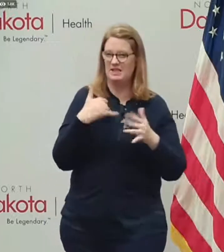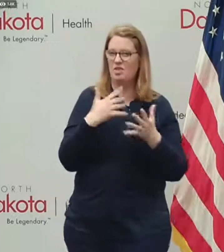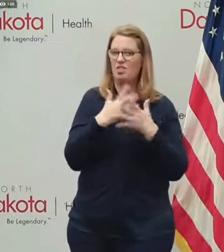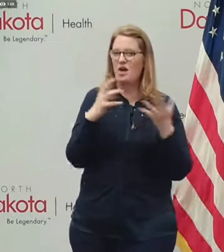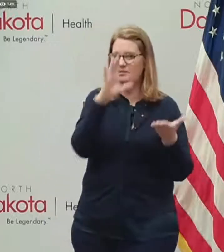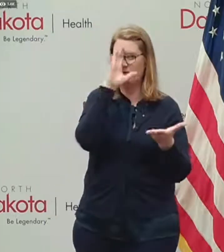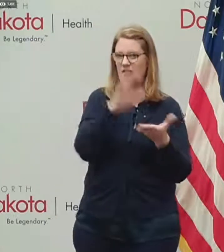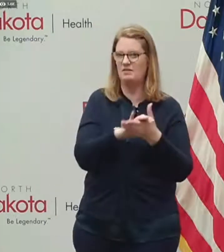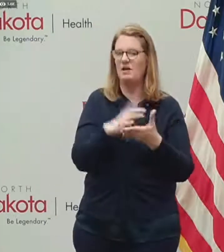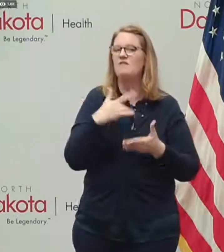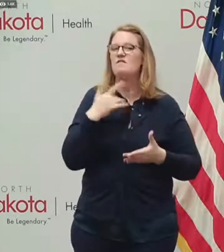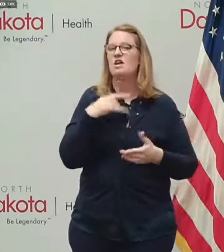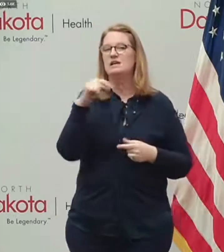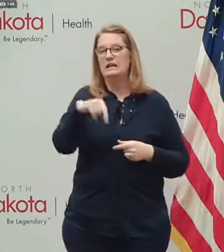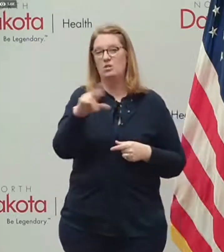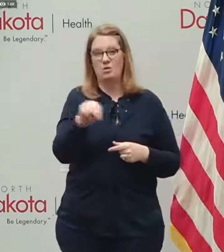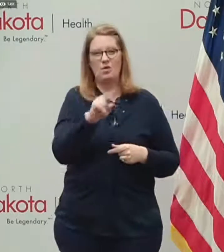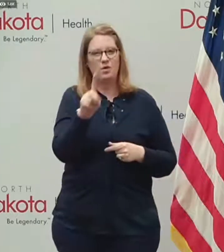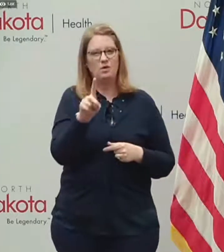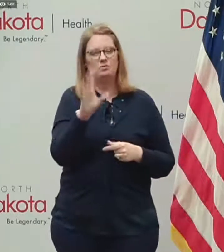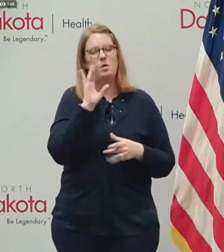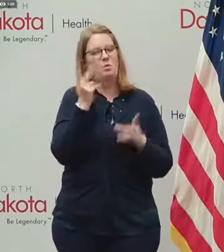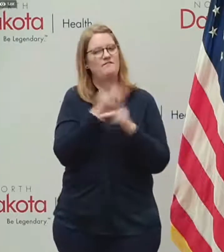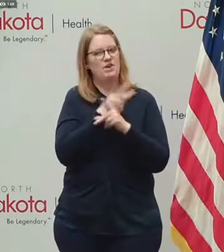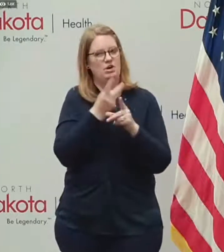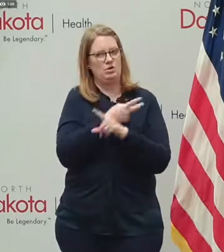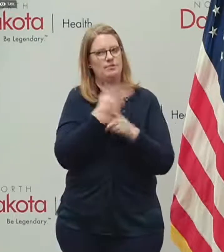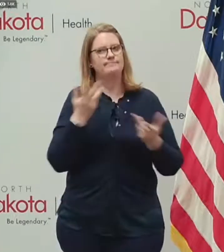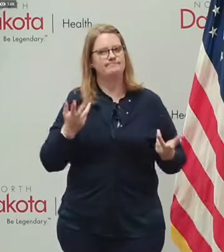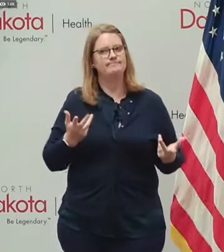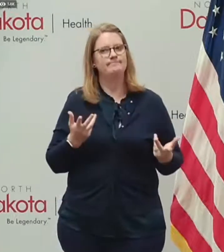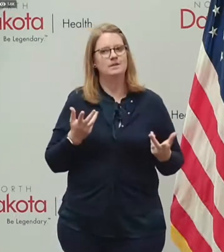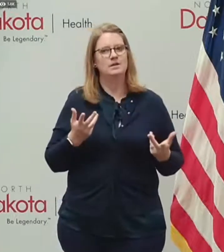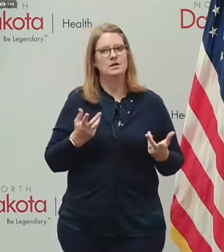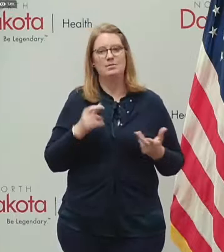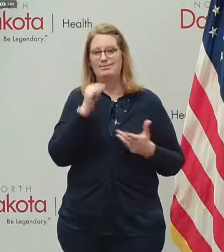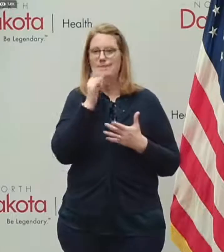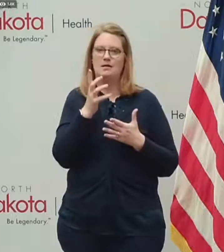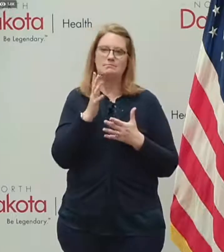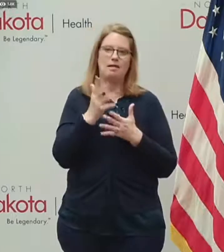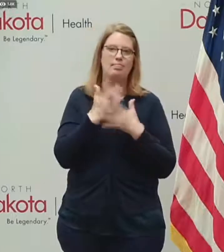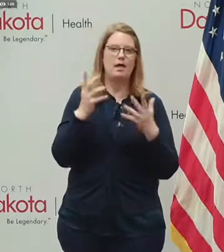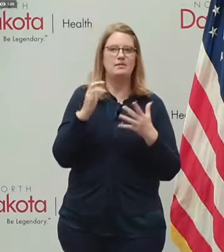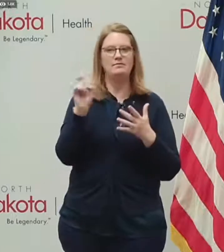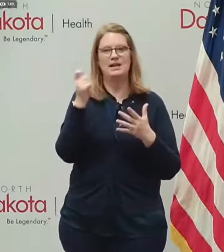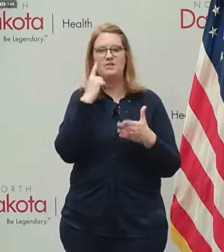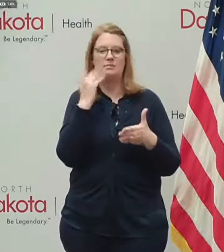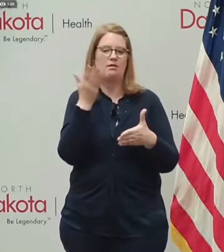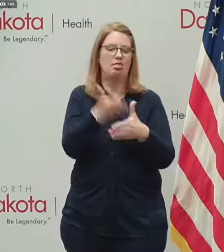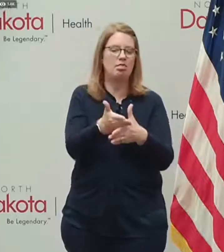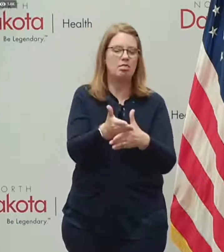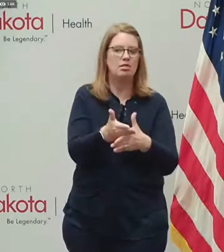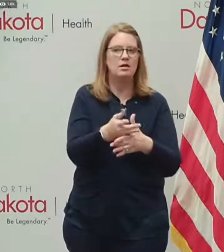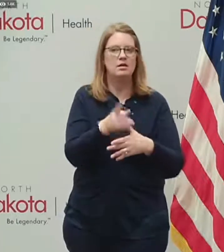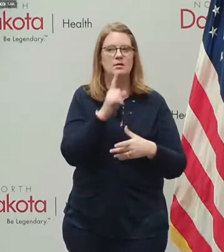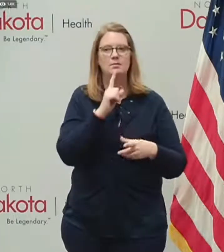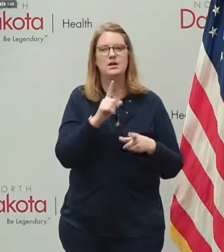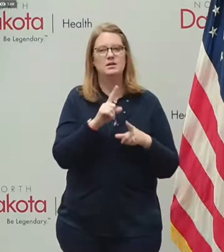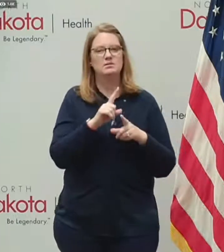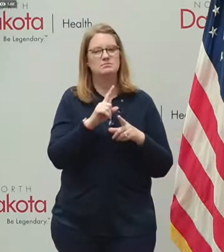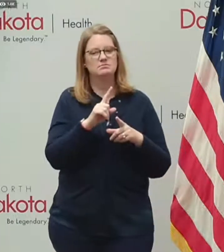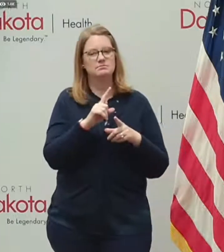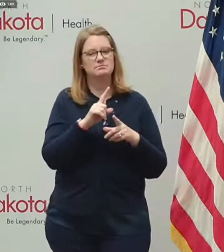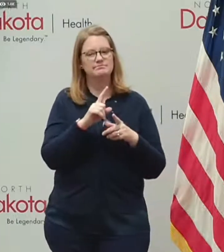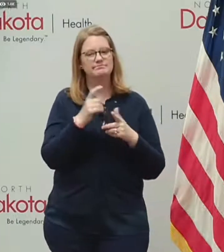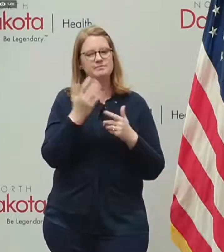that we're going to figure out a way to get through this with a, light touch of government and strong knowledge and understanding of how transmission